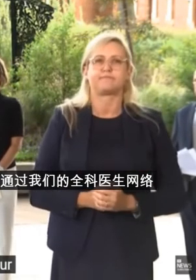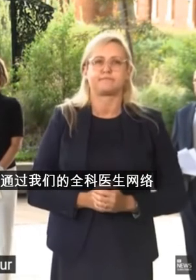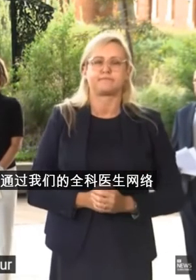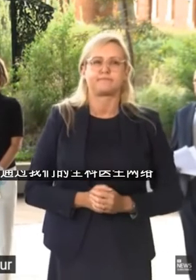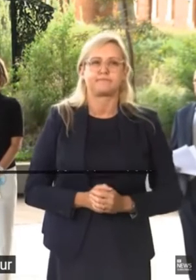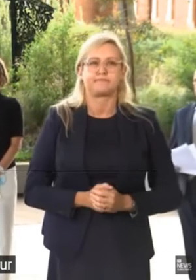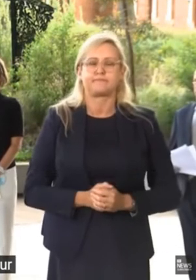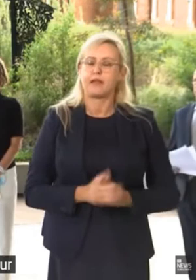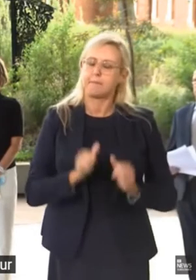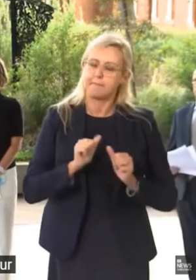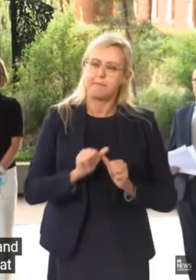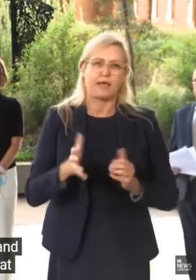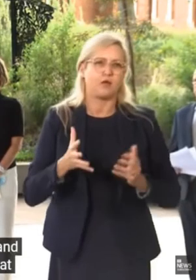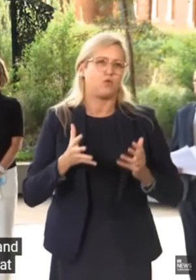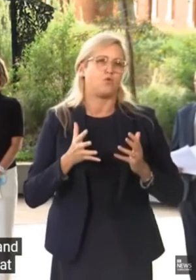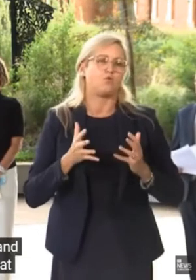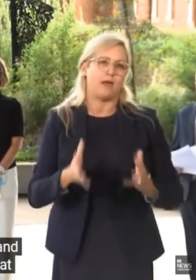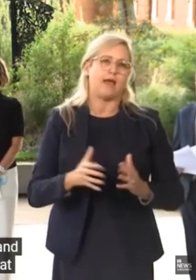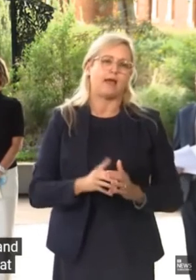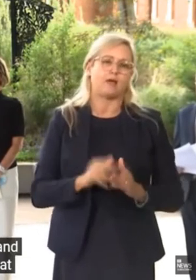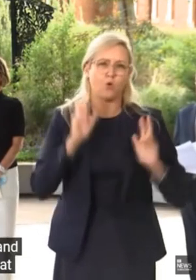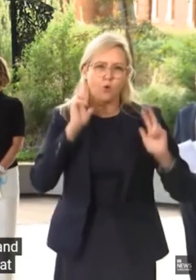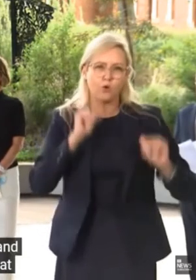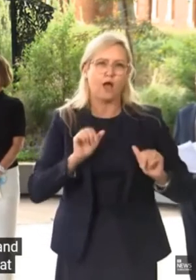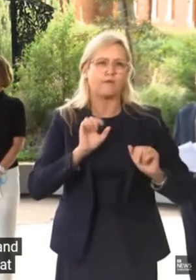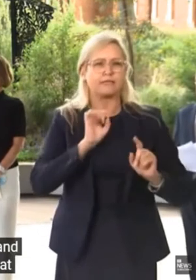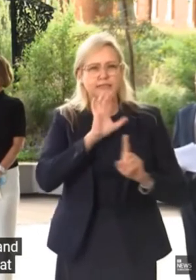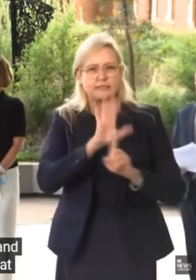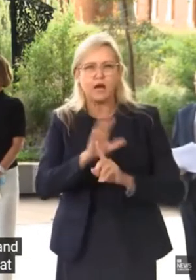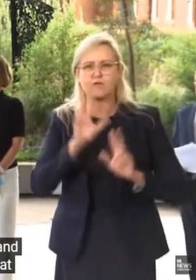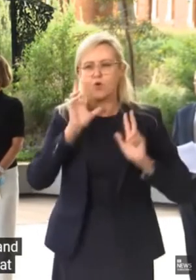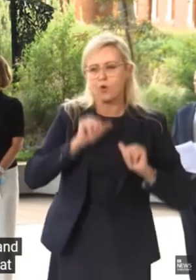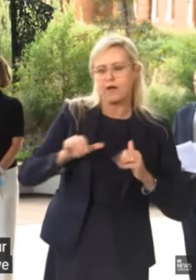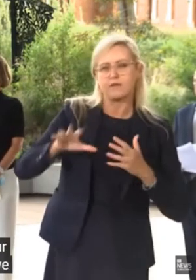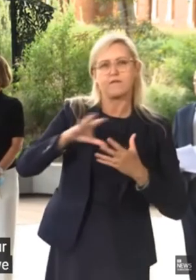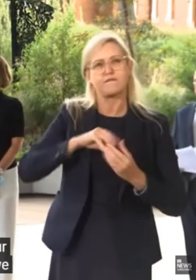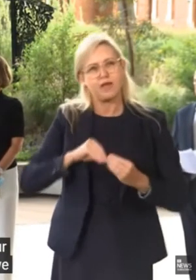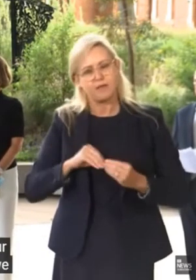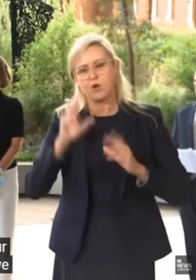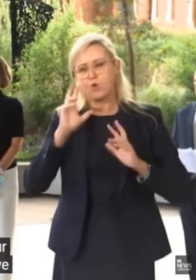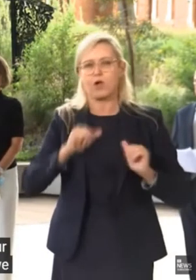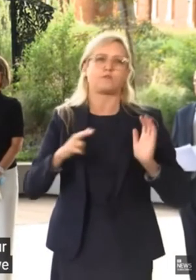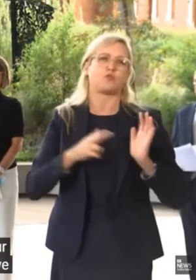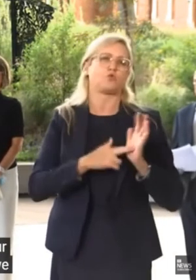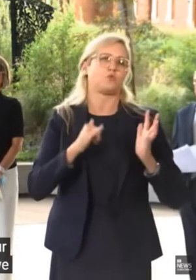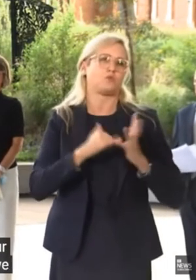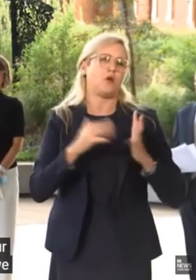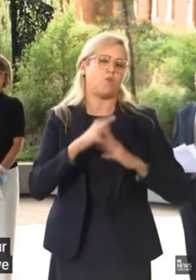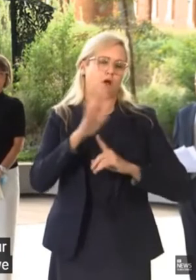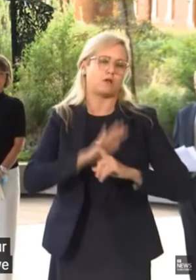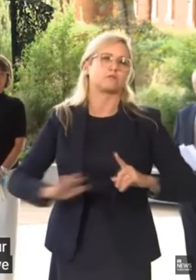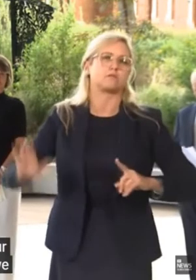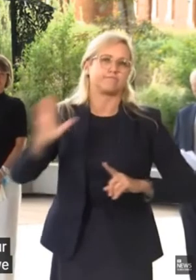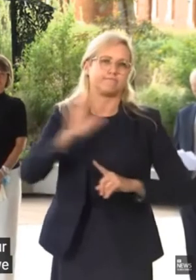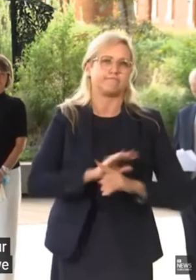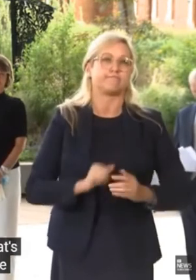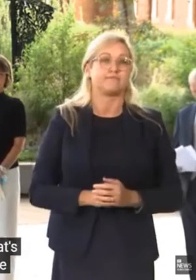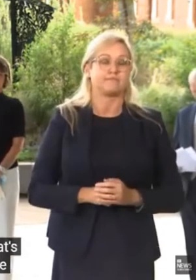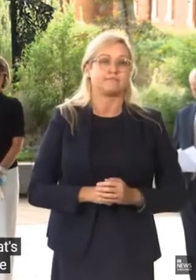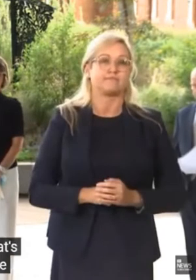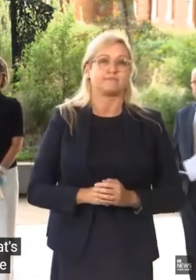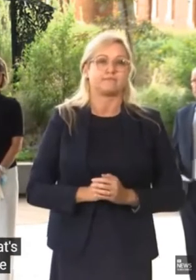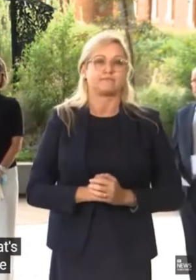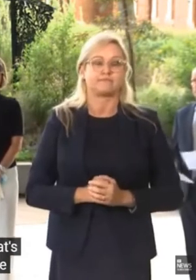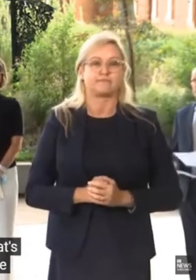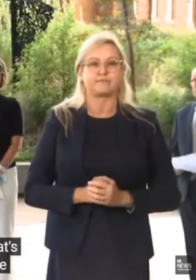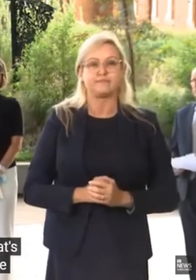we can do that, that's the best thing that our state, our people can do, as we have done in the past. And that's why when you look at all the evidence, when